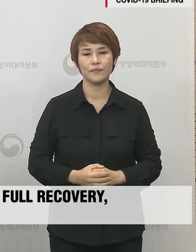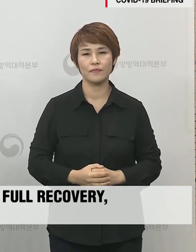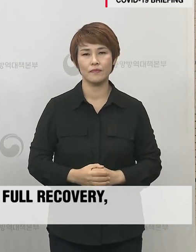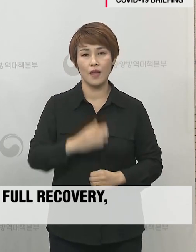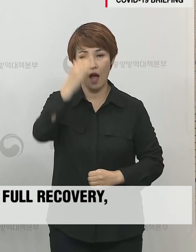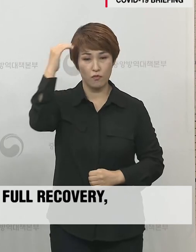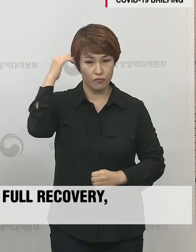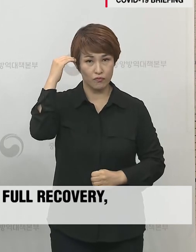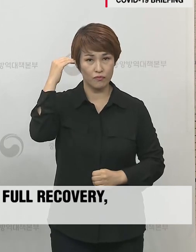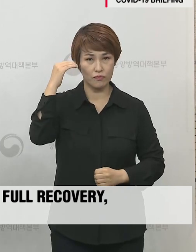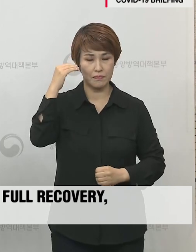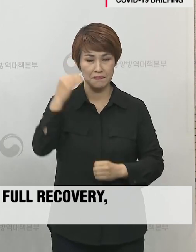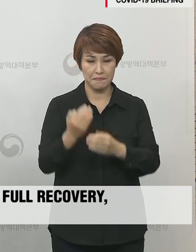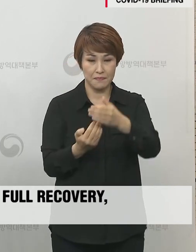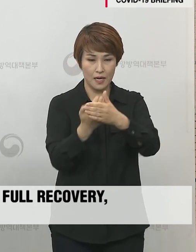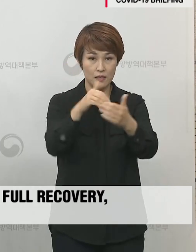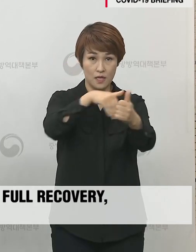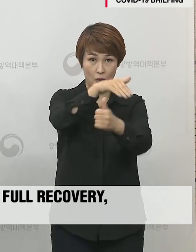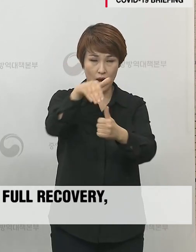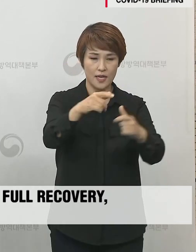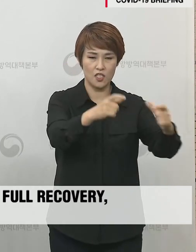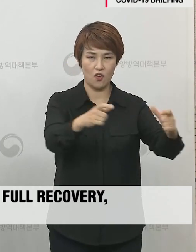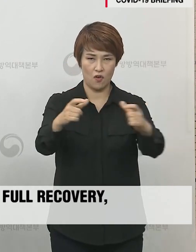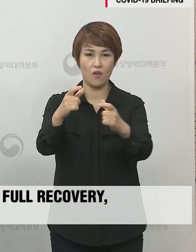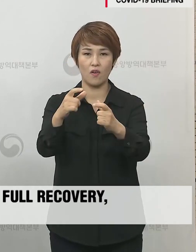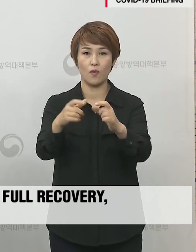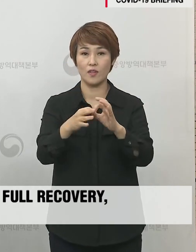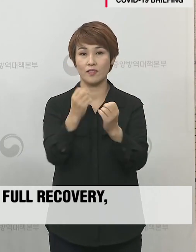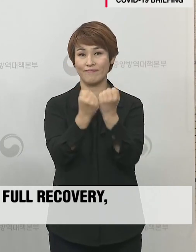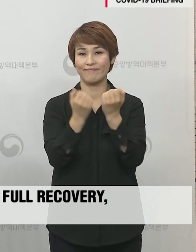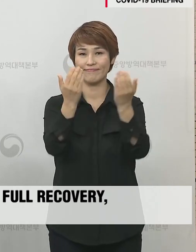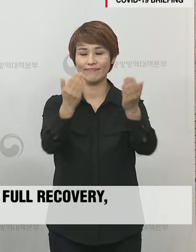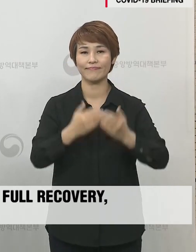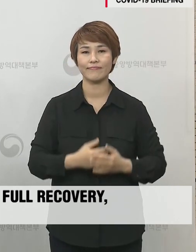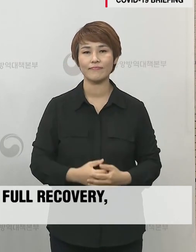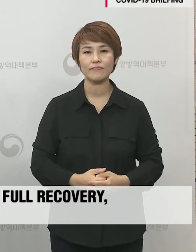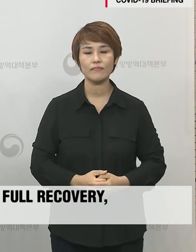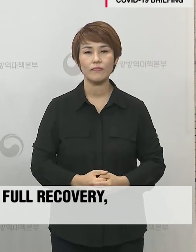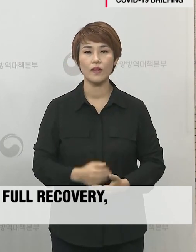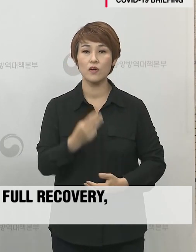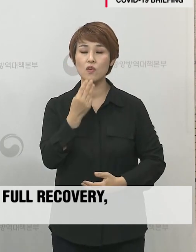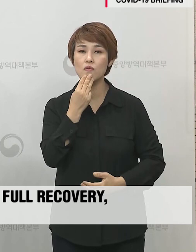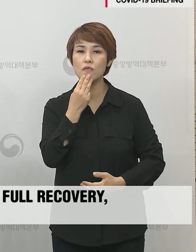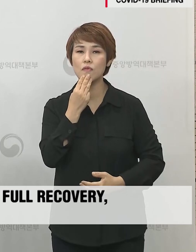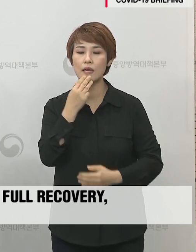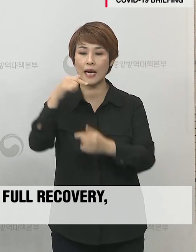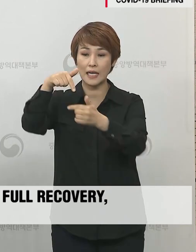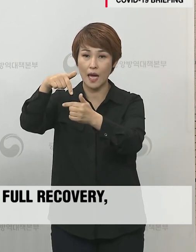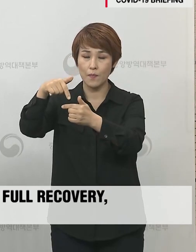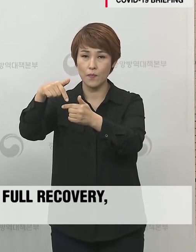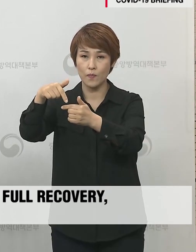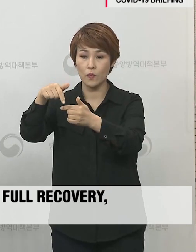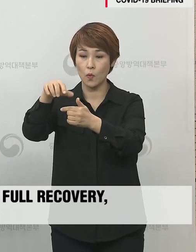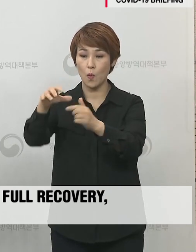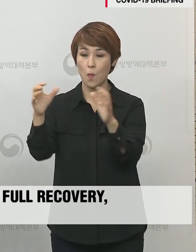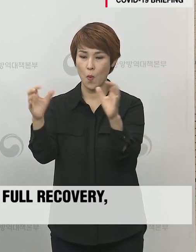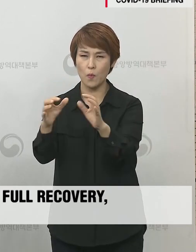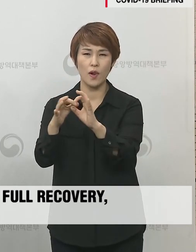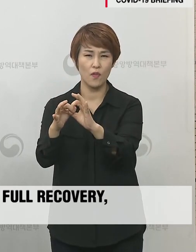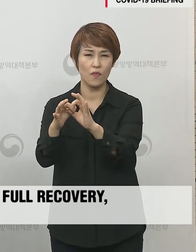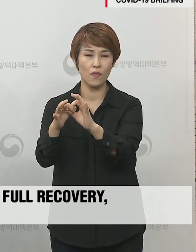in quarantine. Here are some of the updates on the regional outbreak here in Korea. At